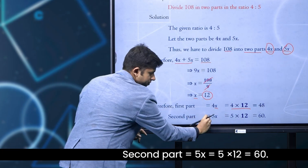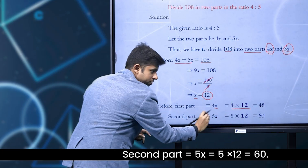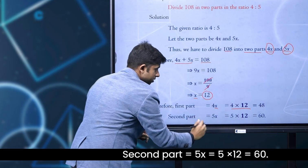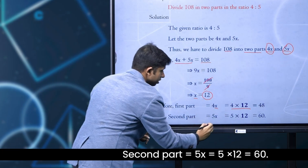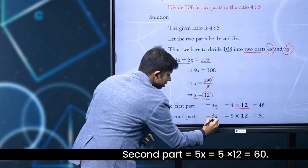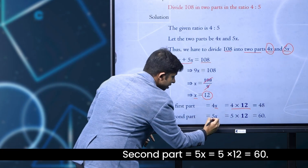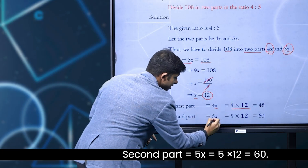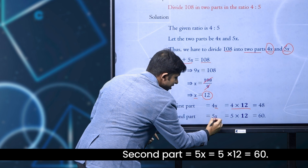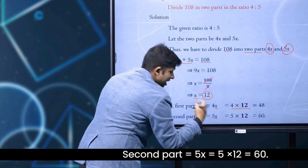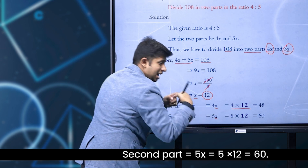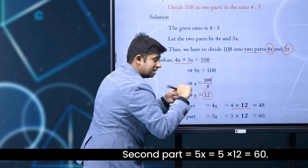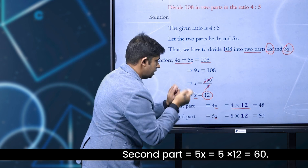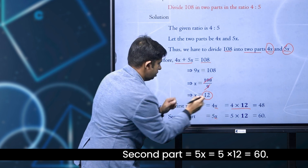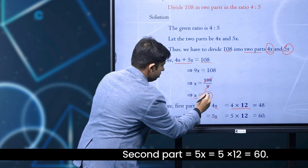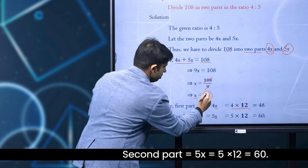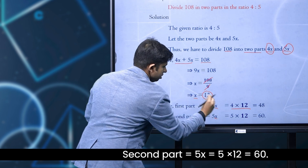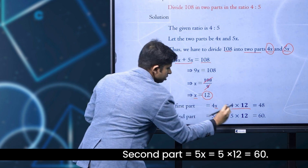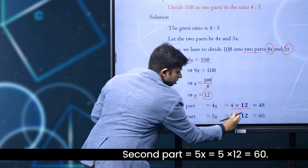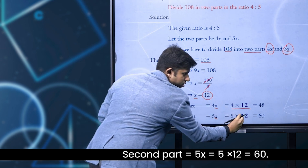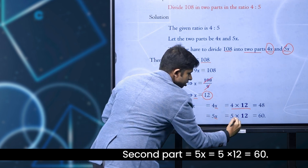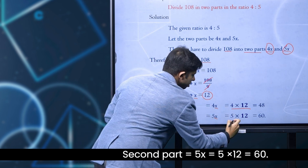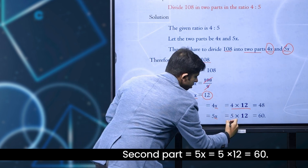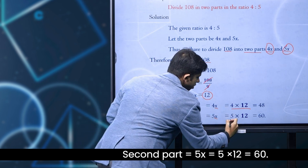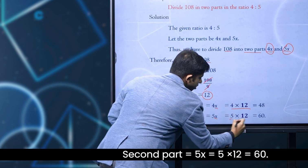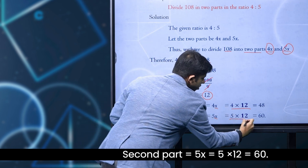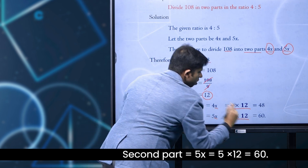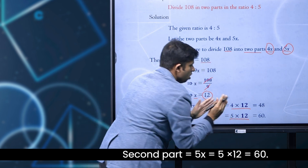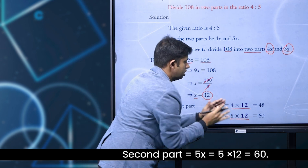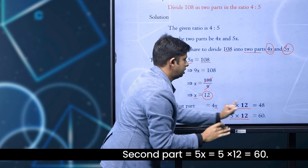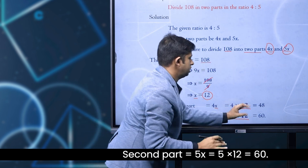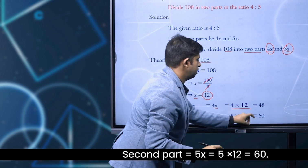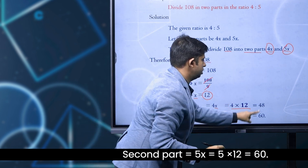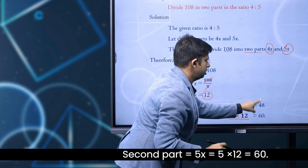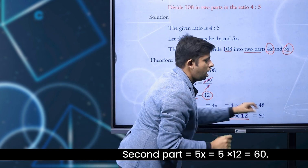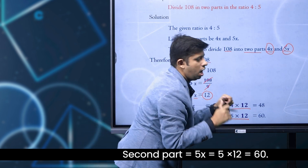equals to 5 into 12, equals to 60.